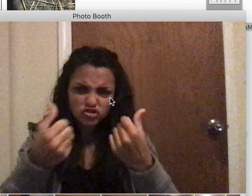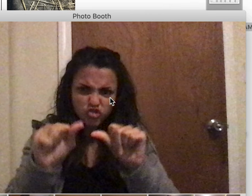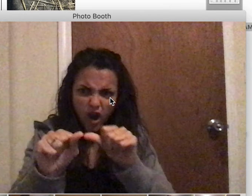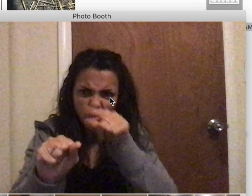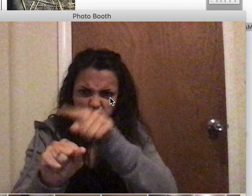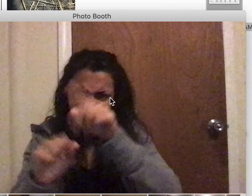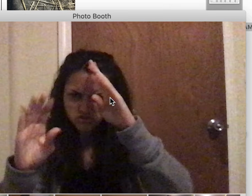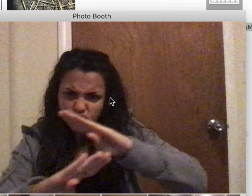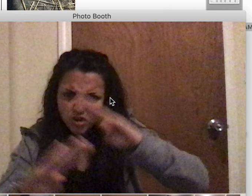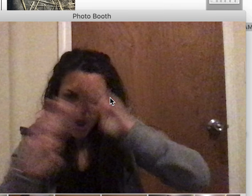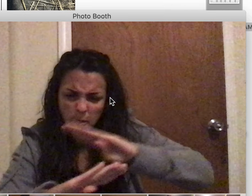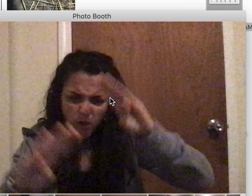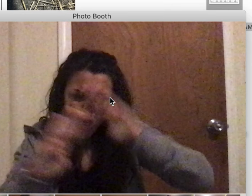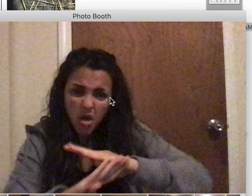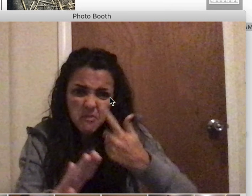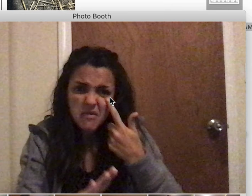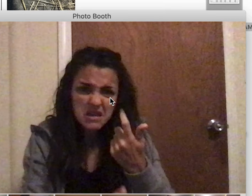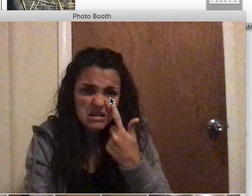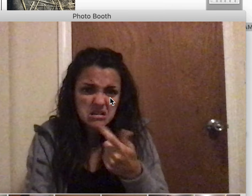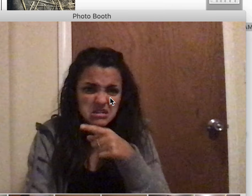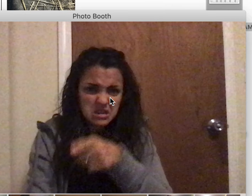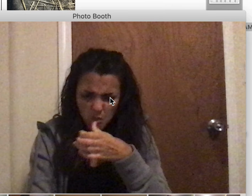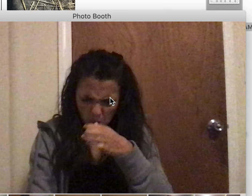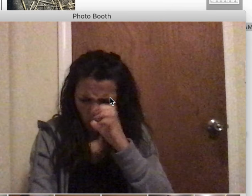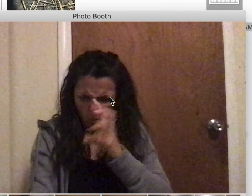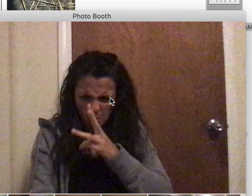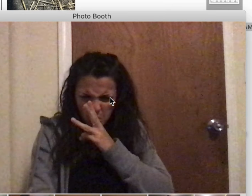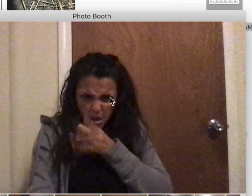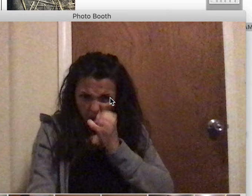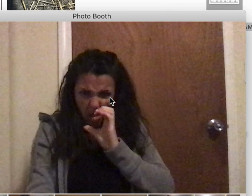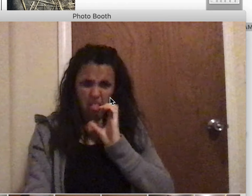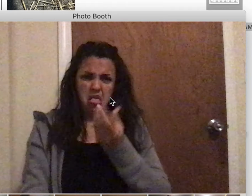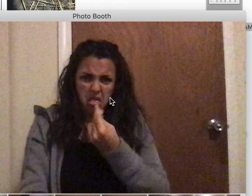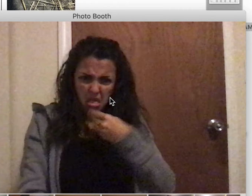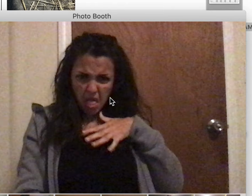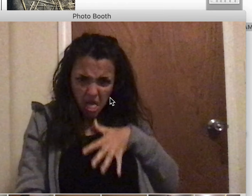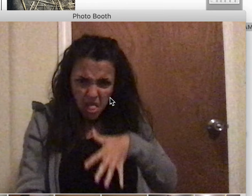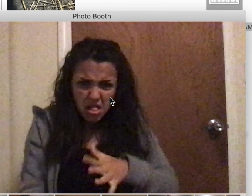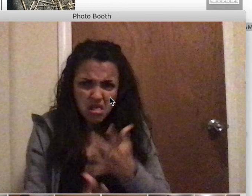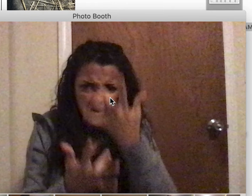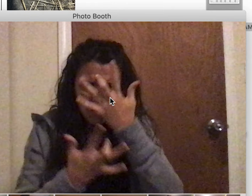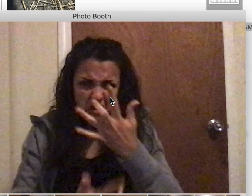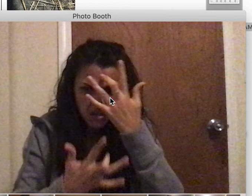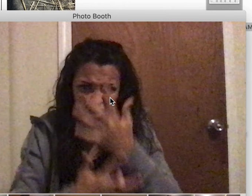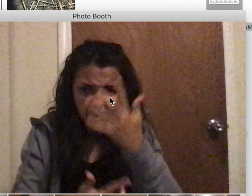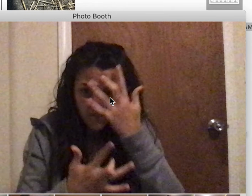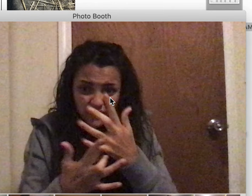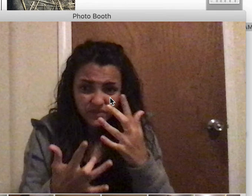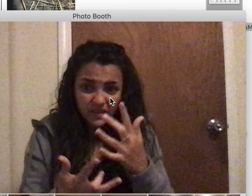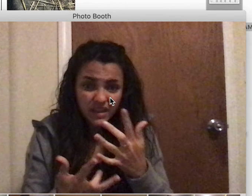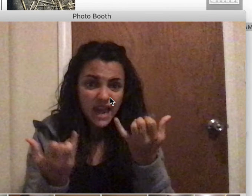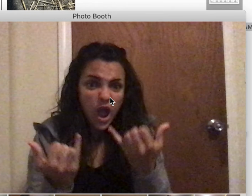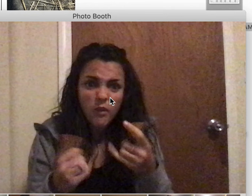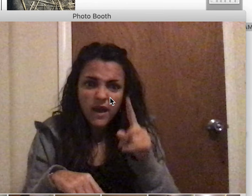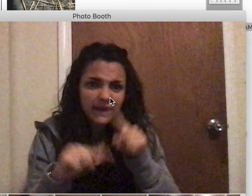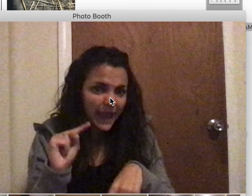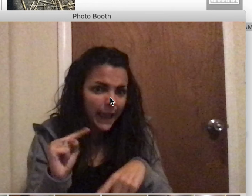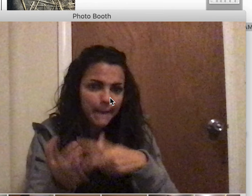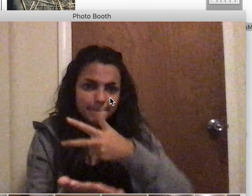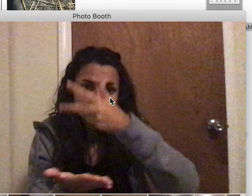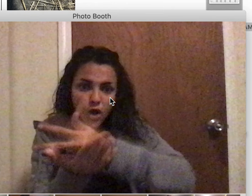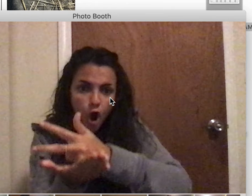we can't use our water. We have a Buffalo out back, so that means I get water delivery every day. It means I can't park in my driveway where I want to. I can't